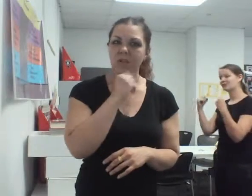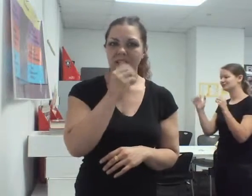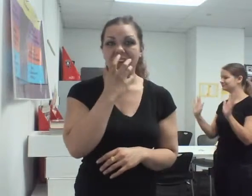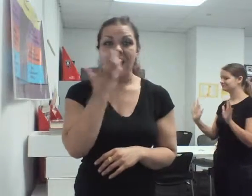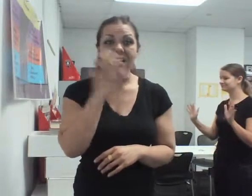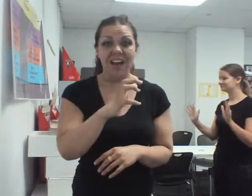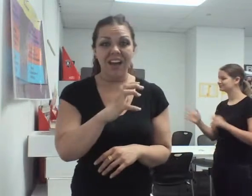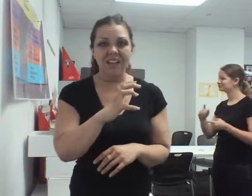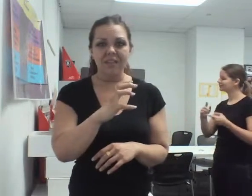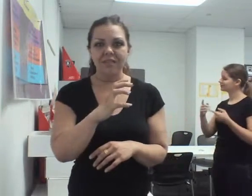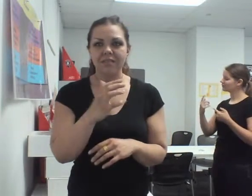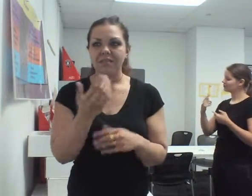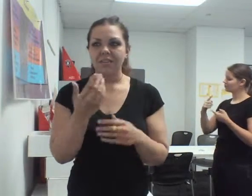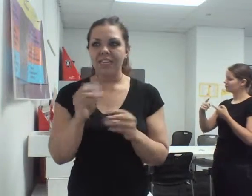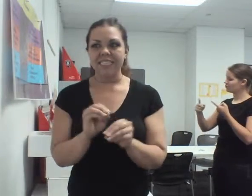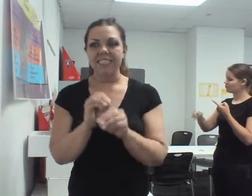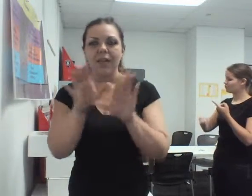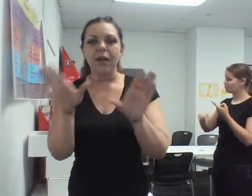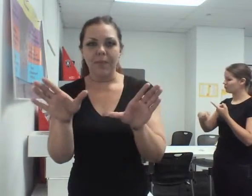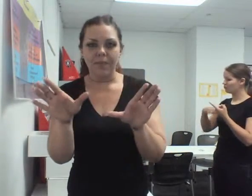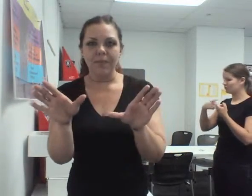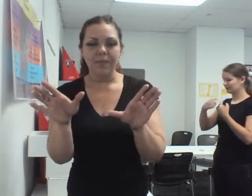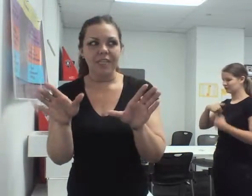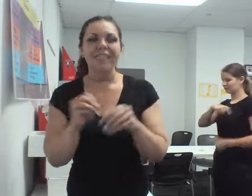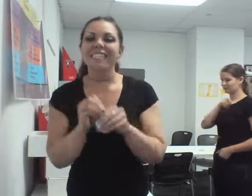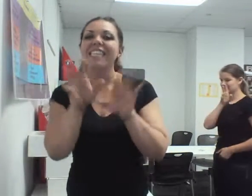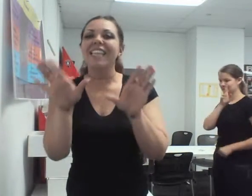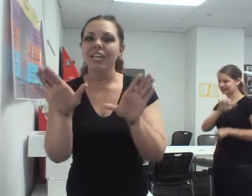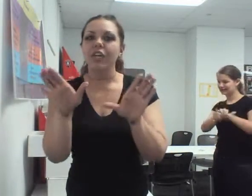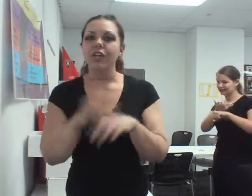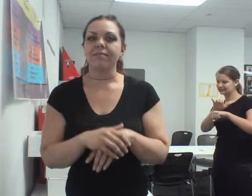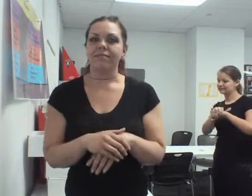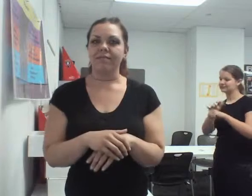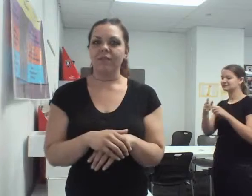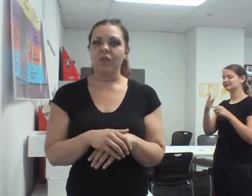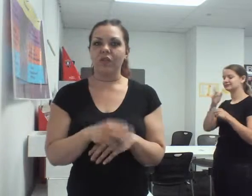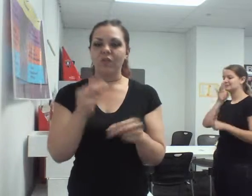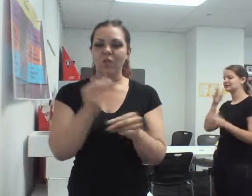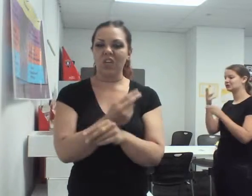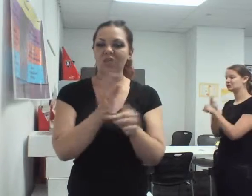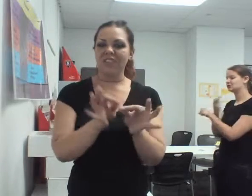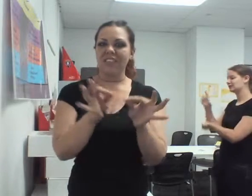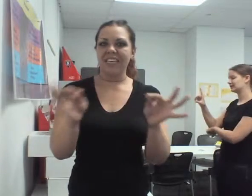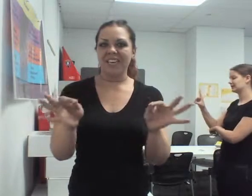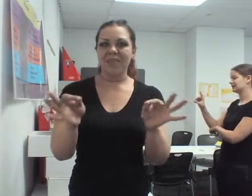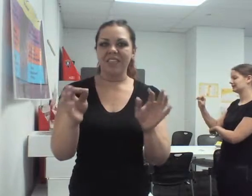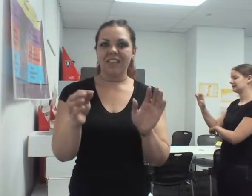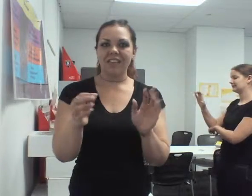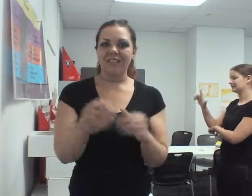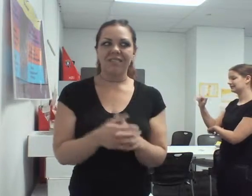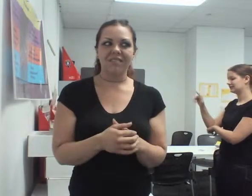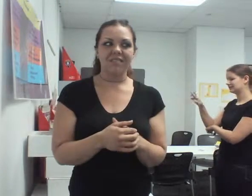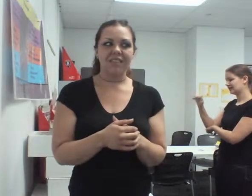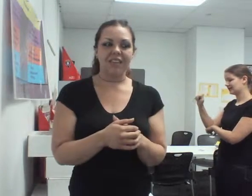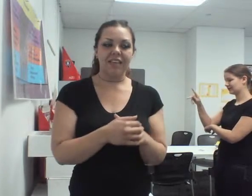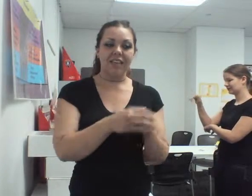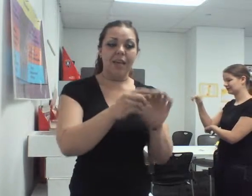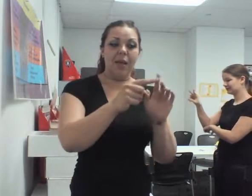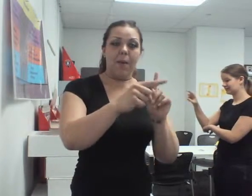we speak in declarative. It's either a positive statement or a negative statement. We don't add anything on. So, those